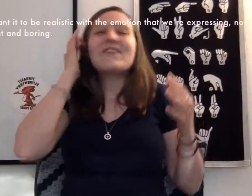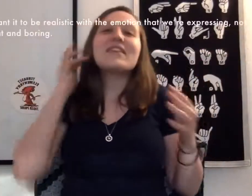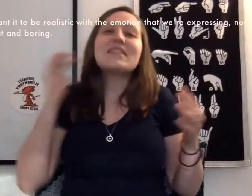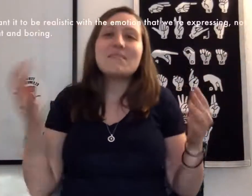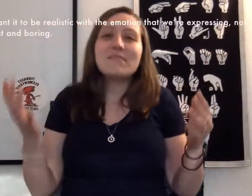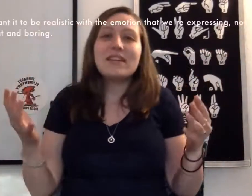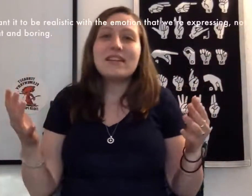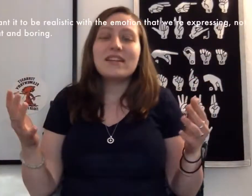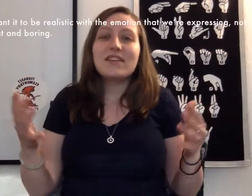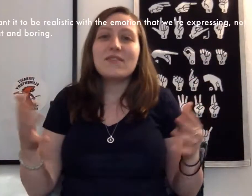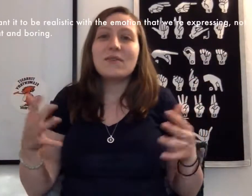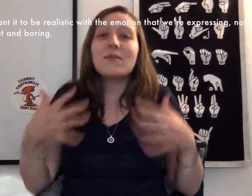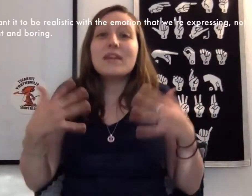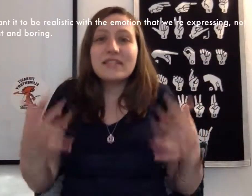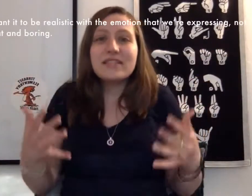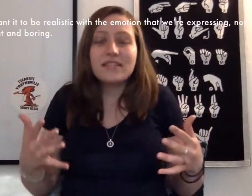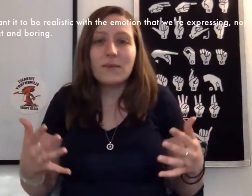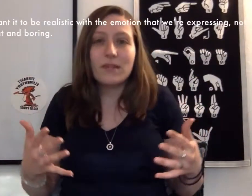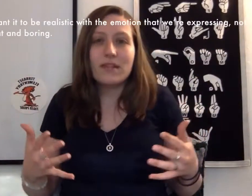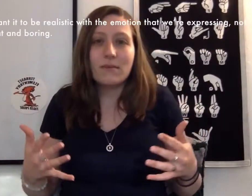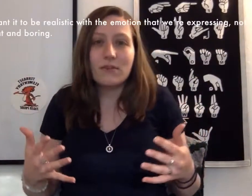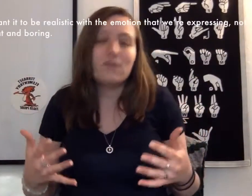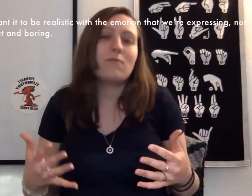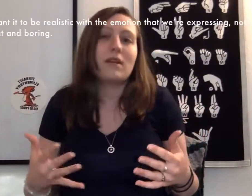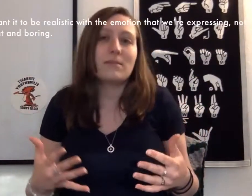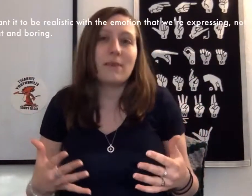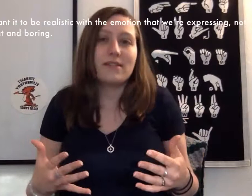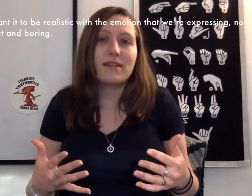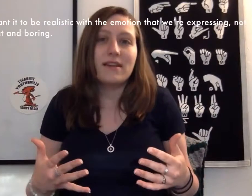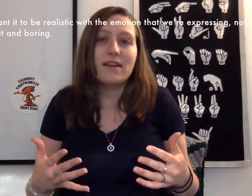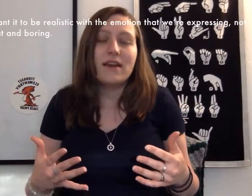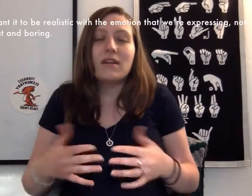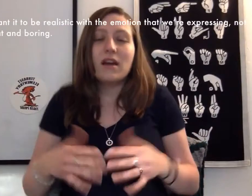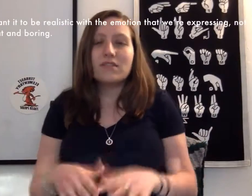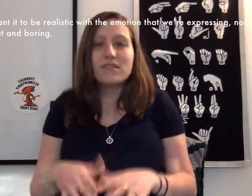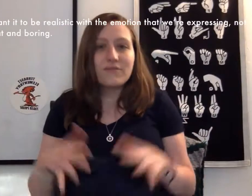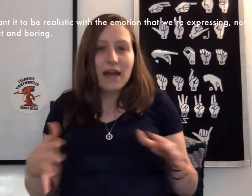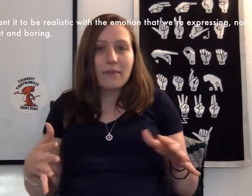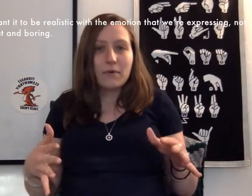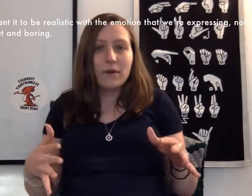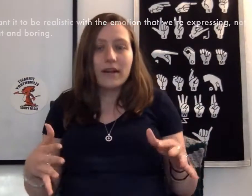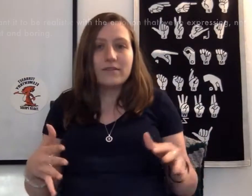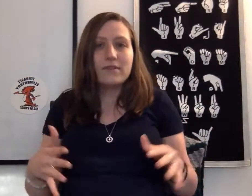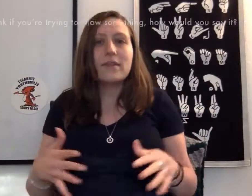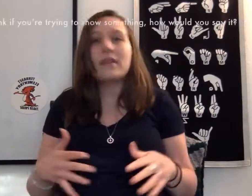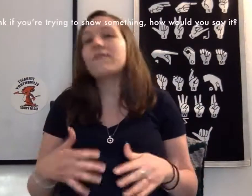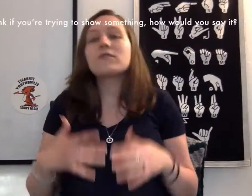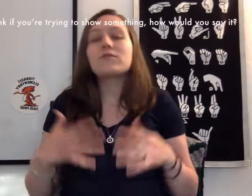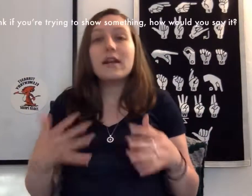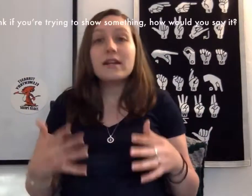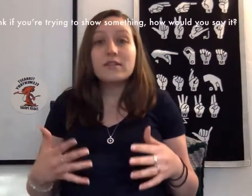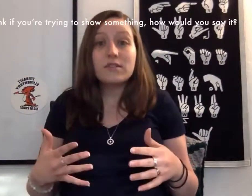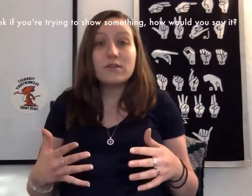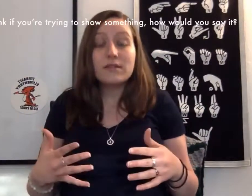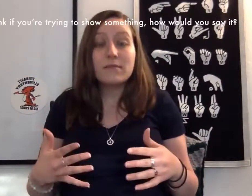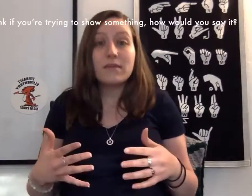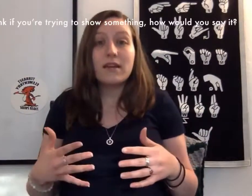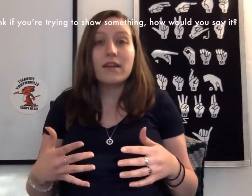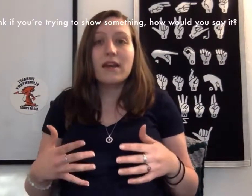to be realistic with the emotion that we're expressing, not just flat and boring. So think, if you're trying to show something, how